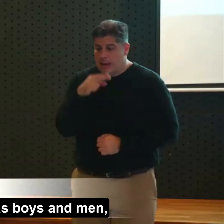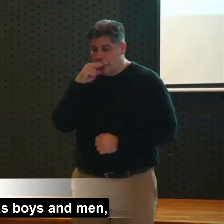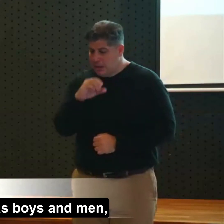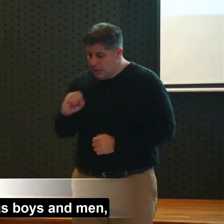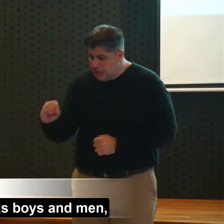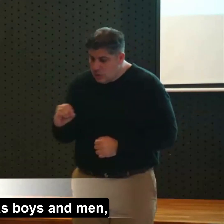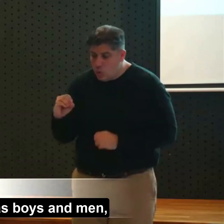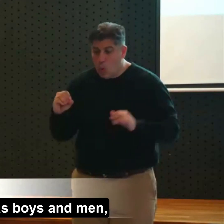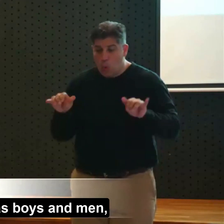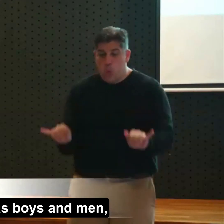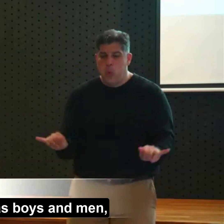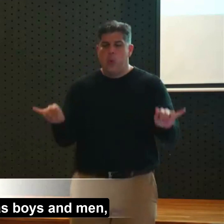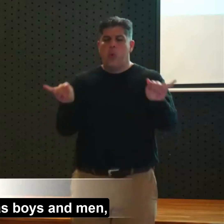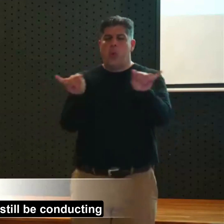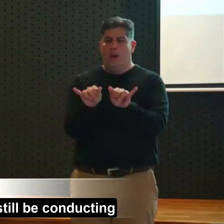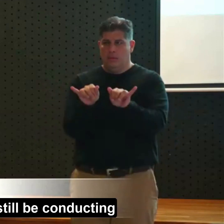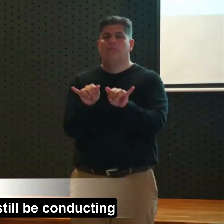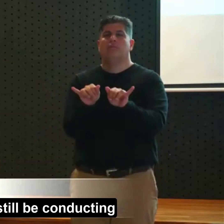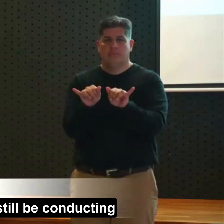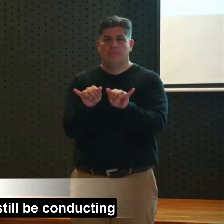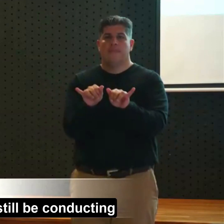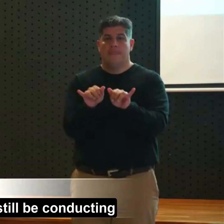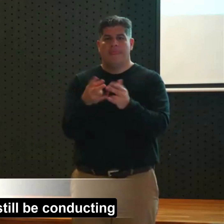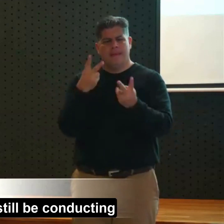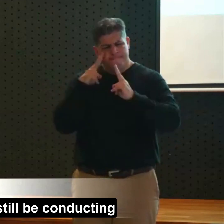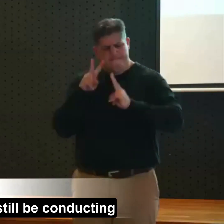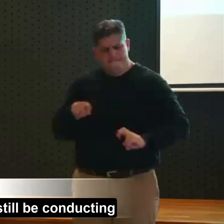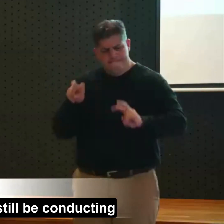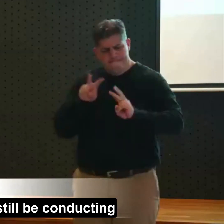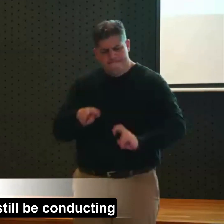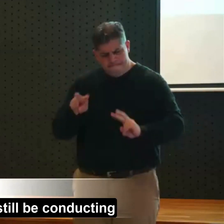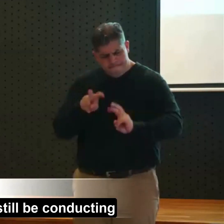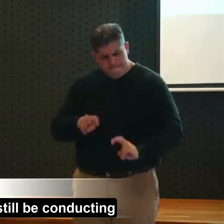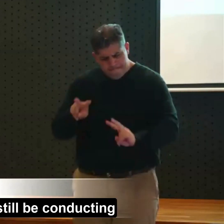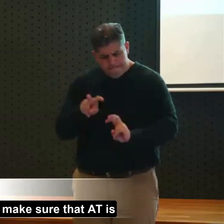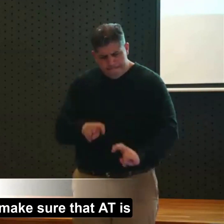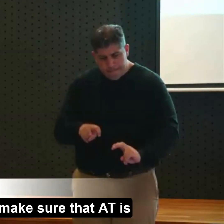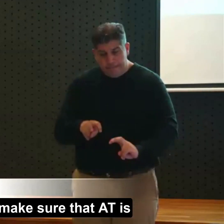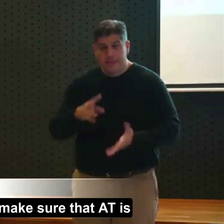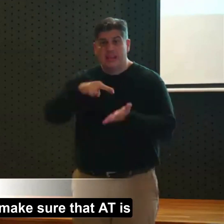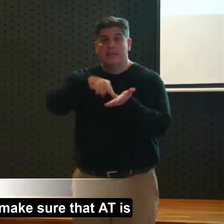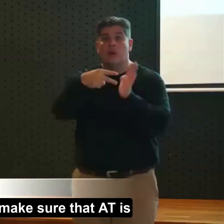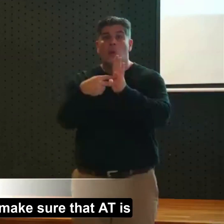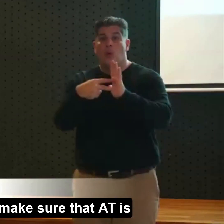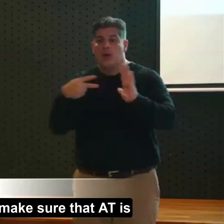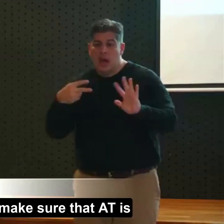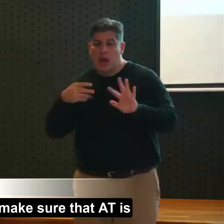as boys and men. We will still be conducting research to make sure that